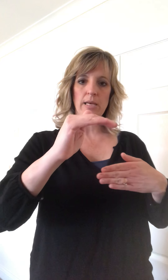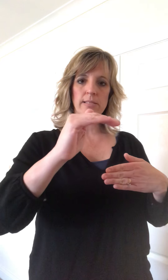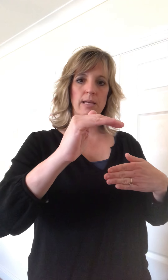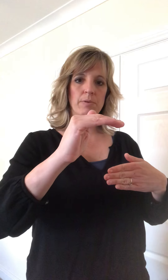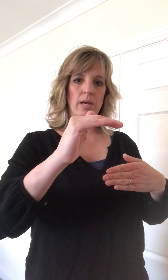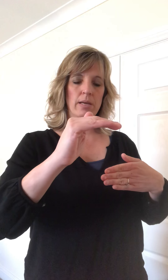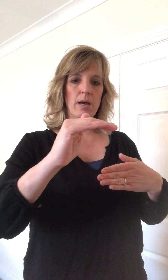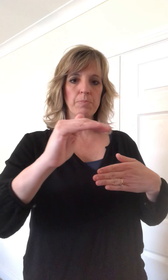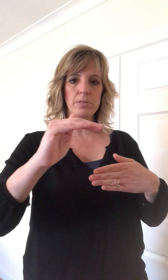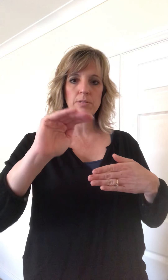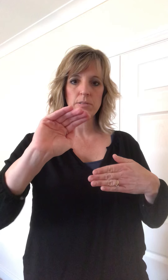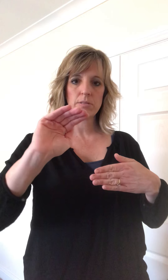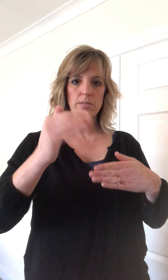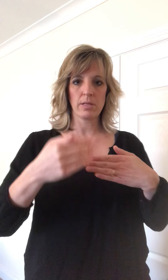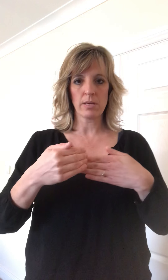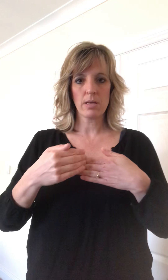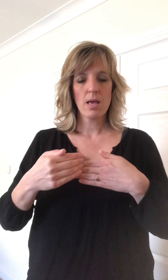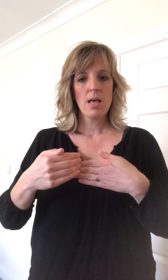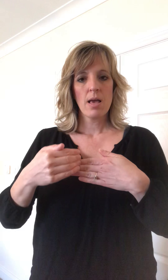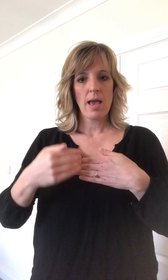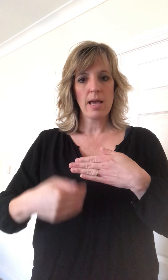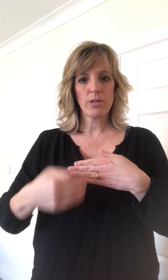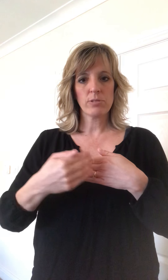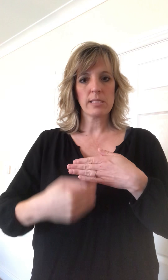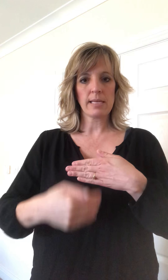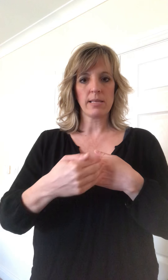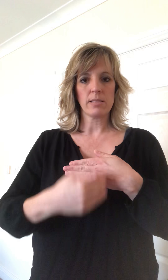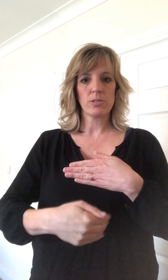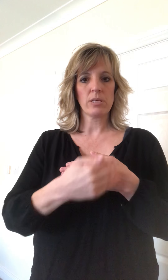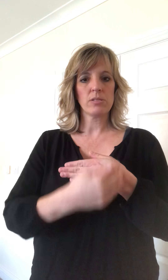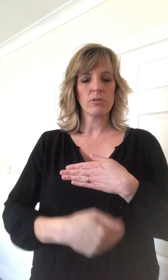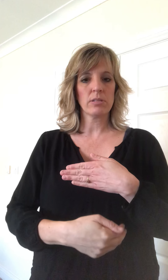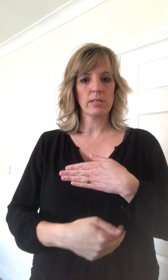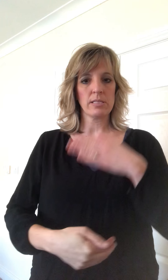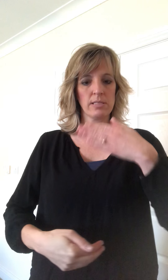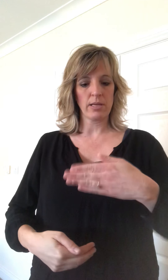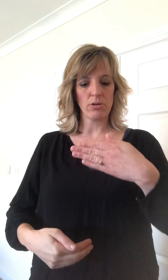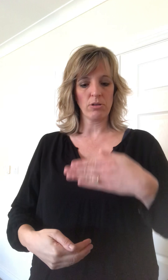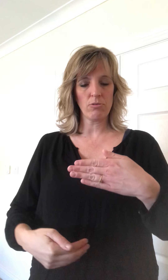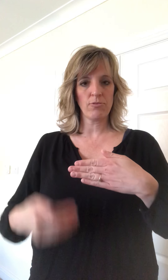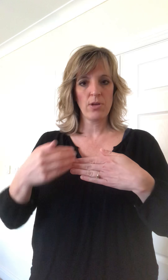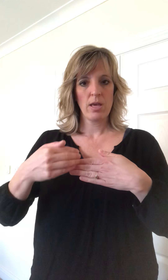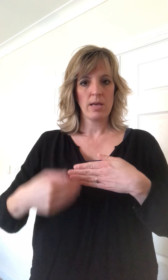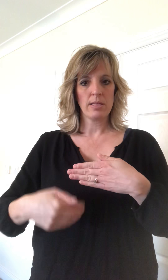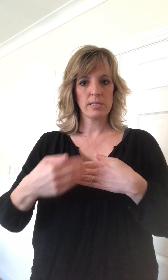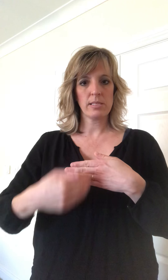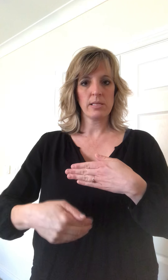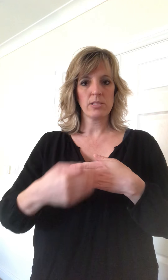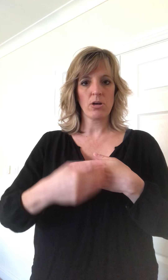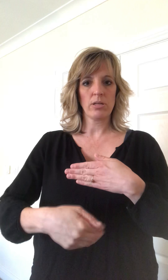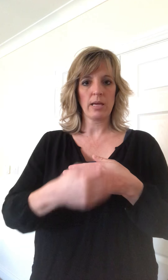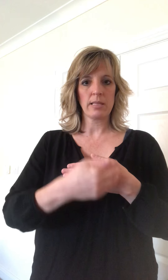that same kind of cupped thing, and you slice it. So this is like your loaf, and these are like the